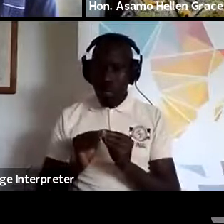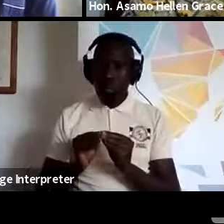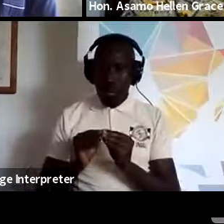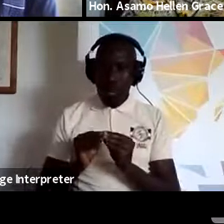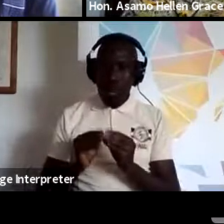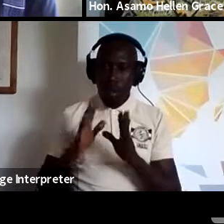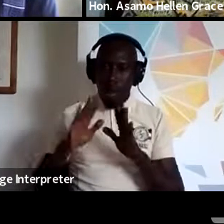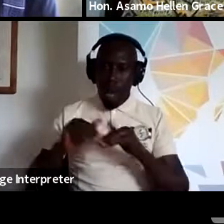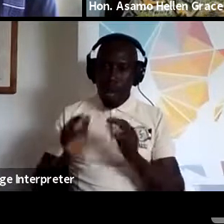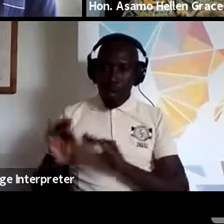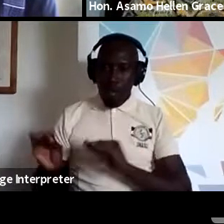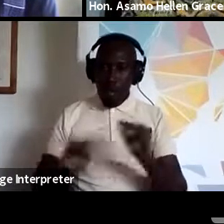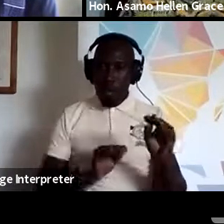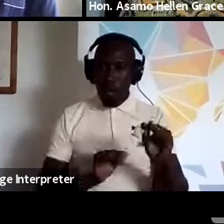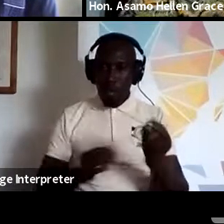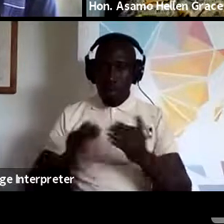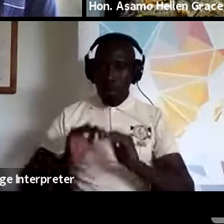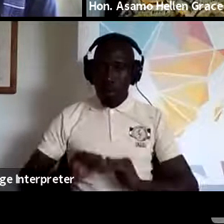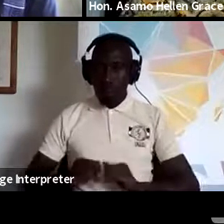forward?